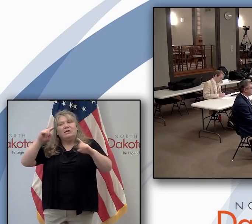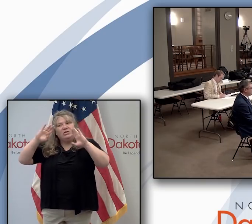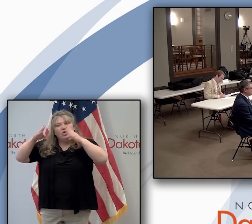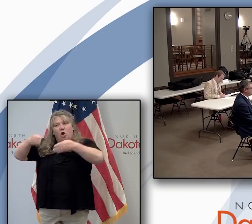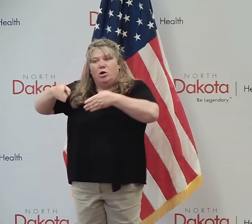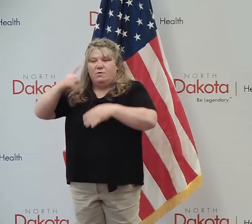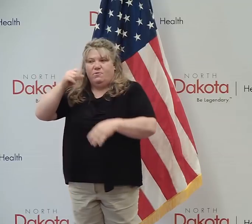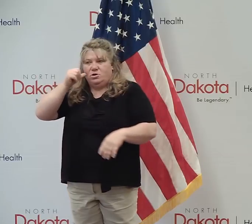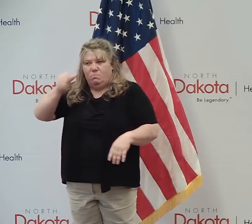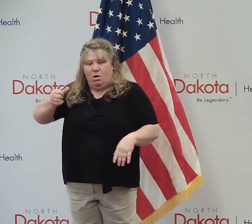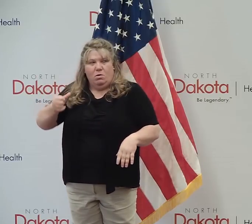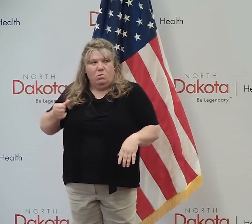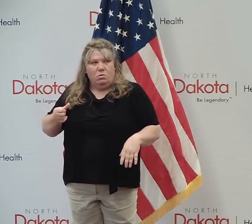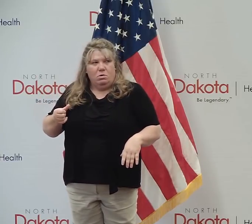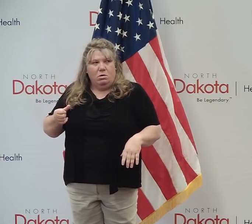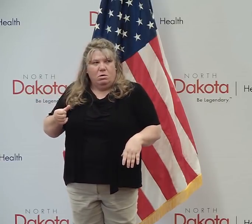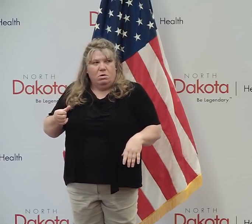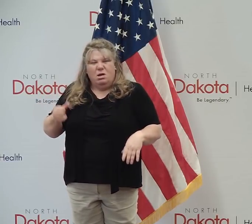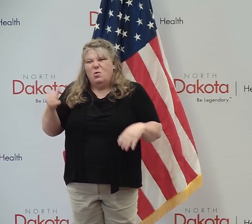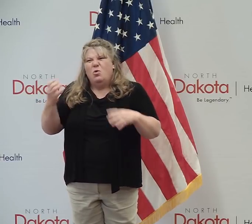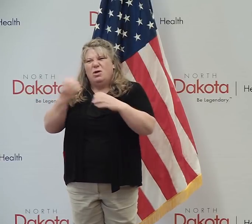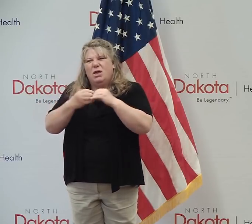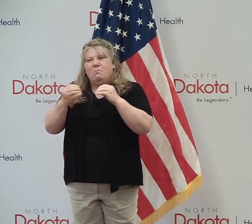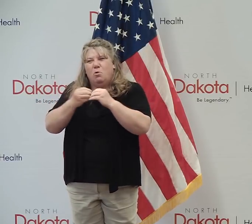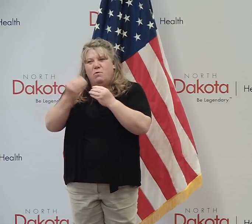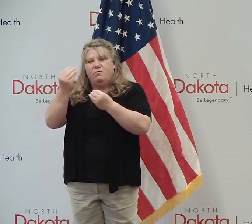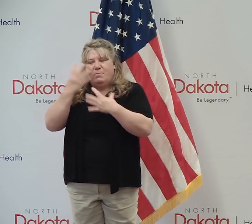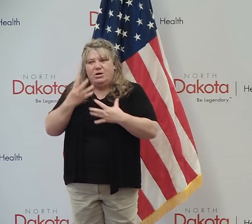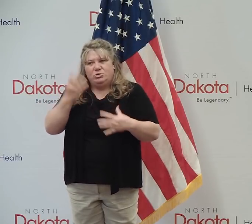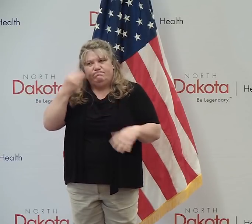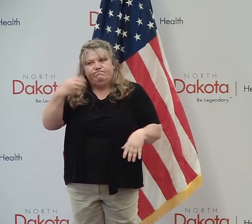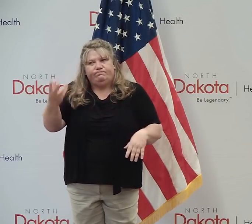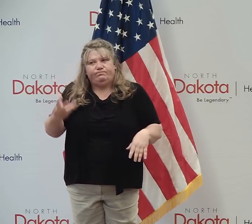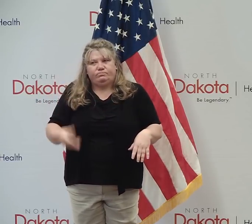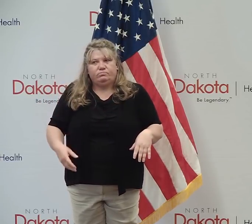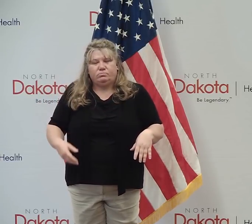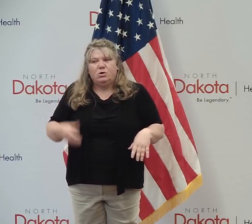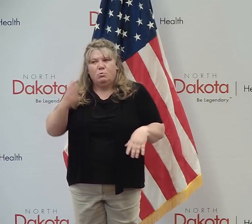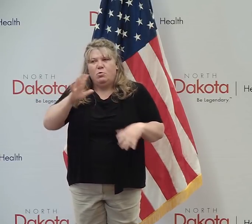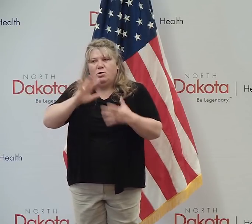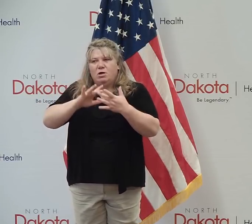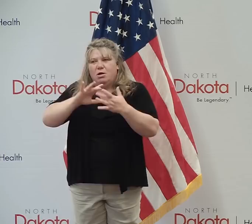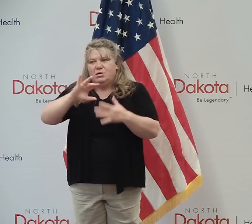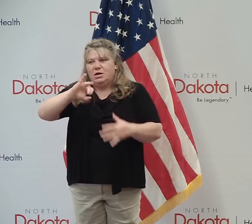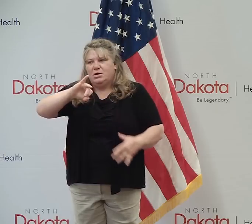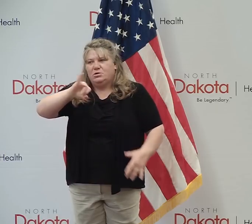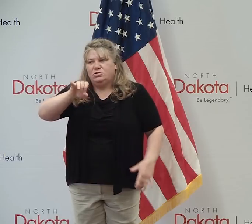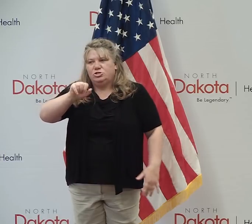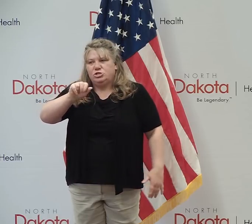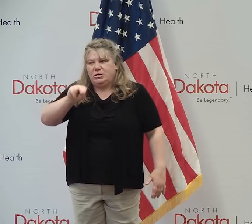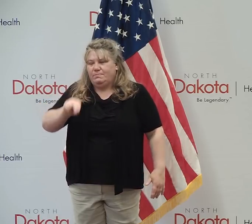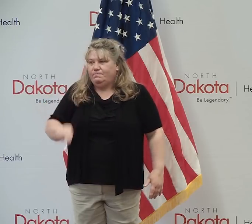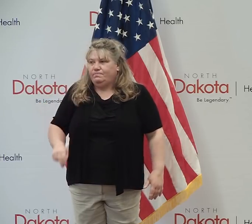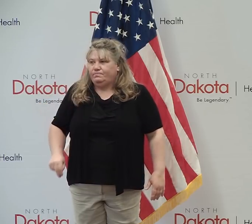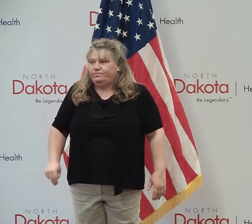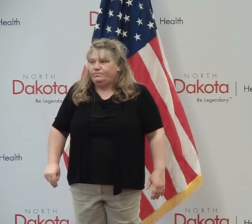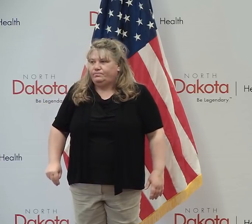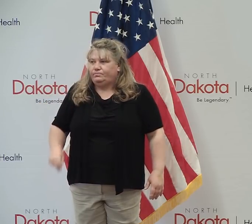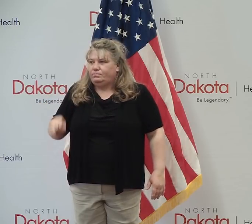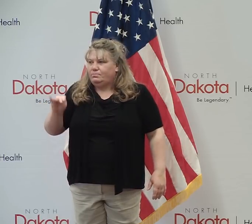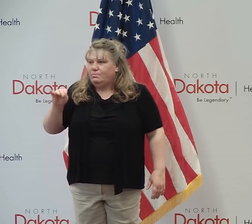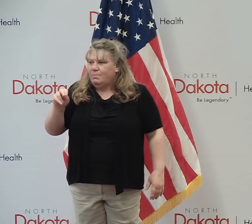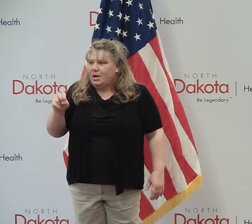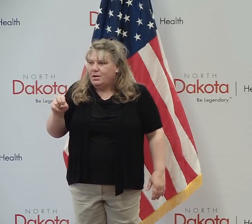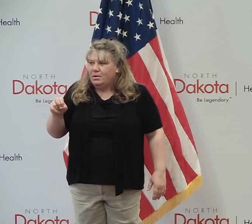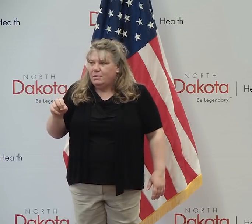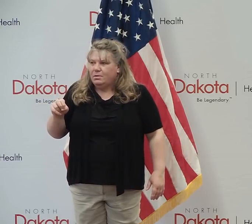Targeted for tomorrow. Okay, we'll get even more. We'll get more firm on that. We'll get back to Gene. Mike, you